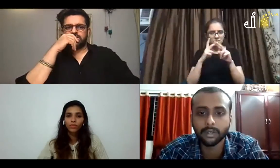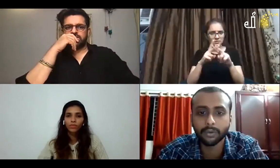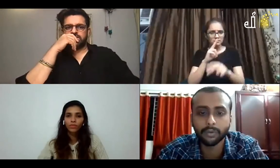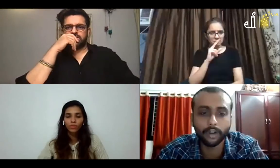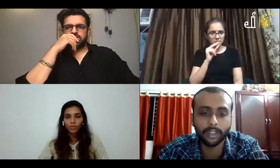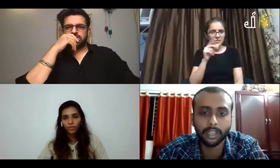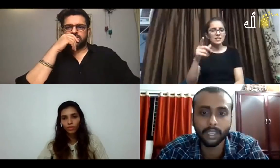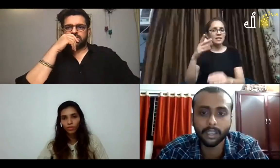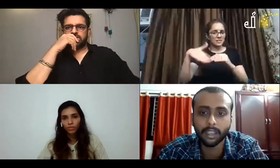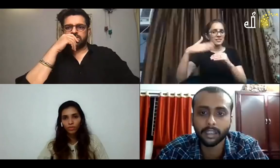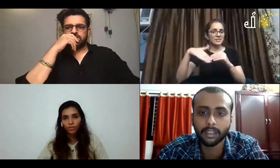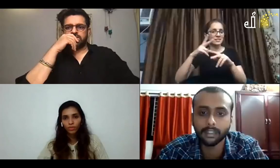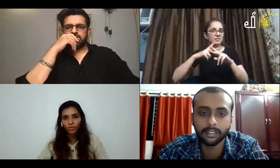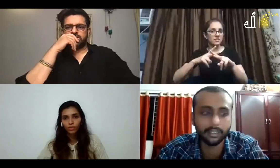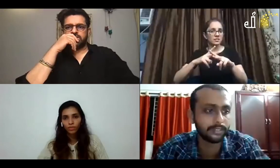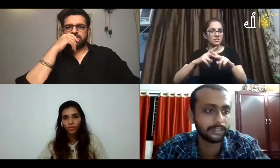No, but